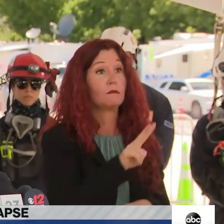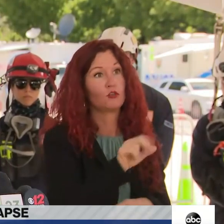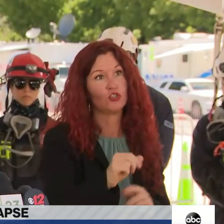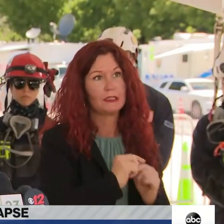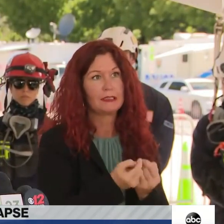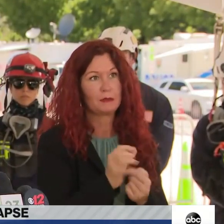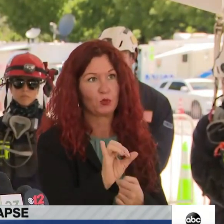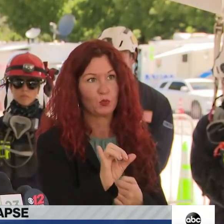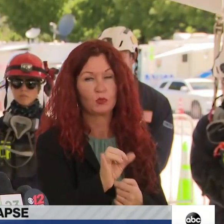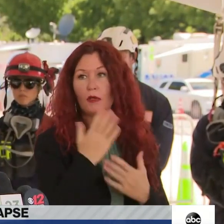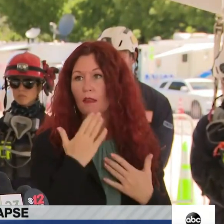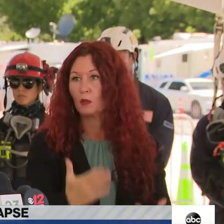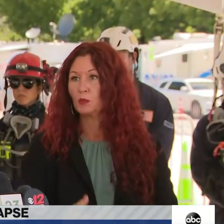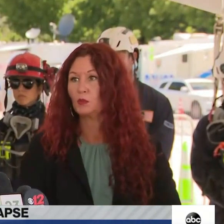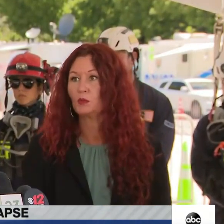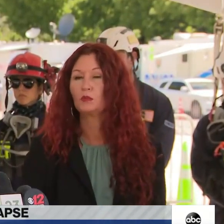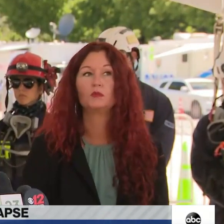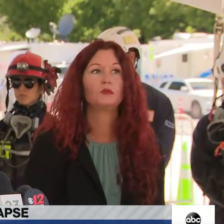Thank you.